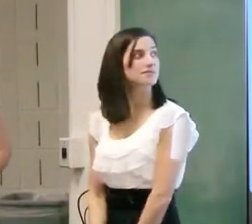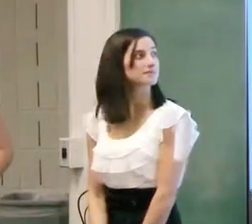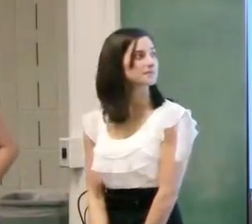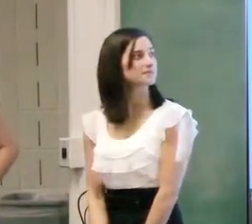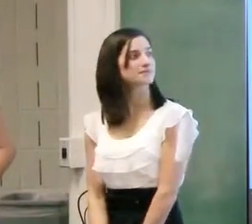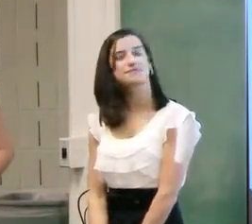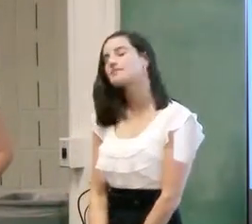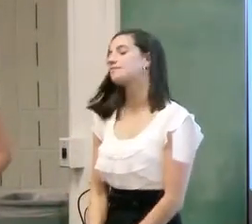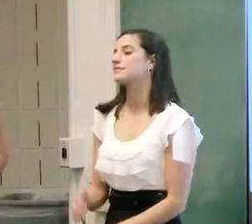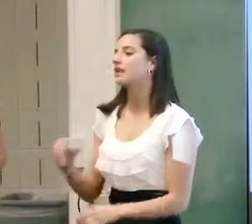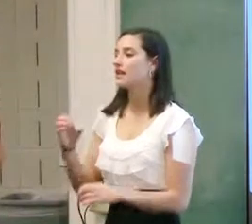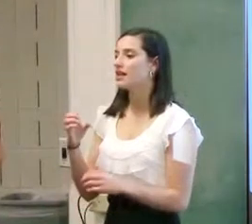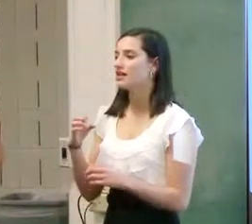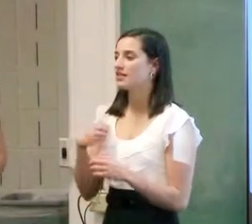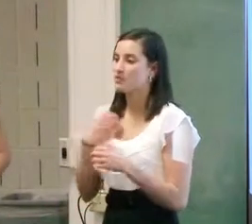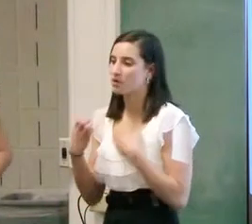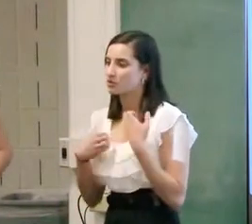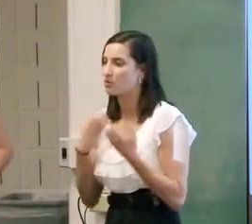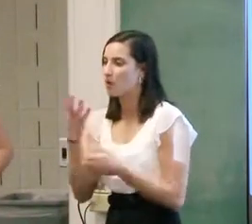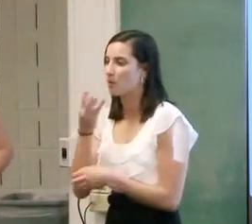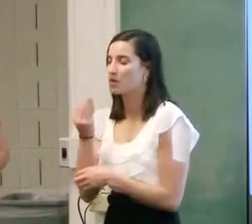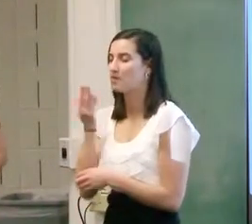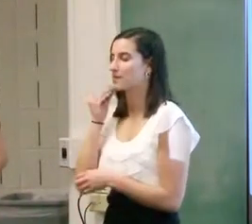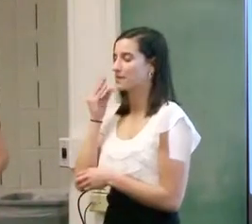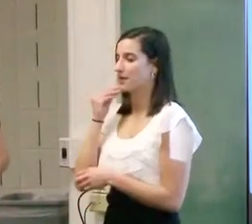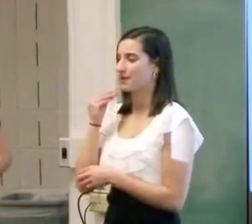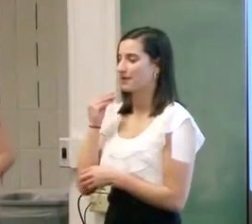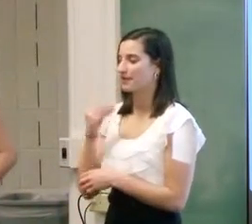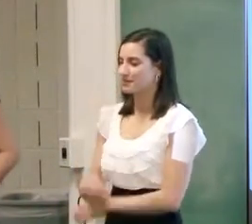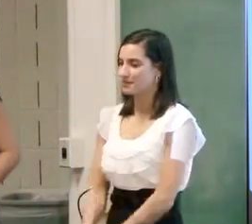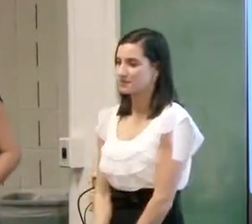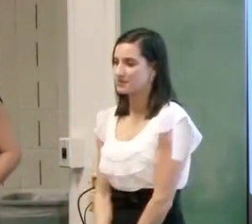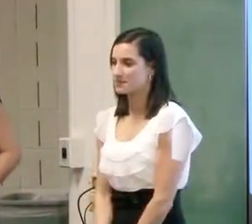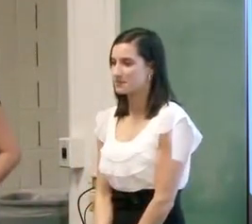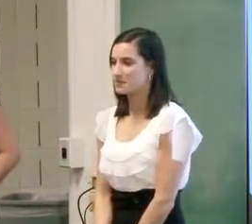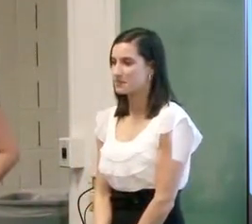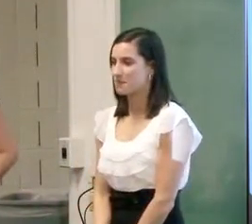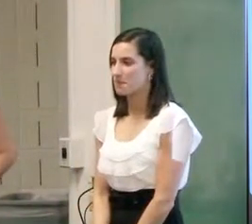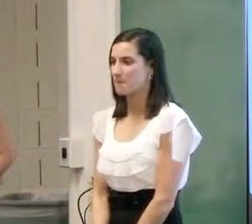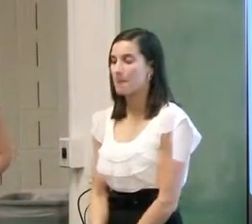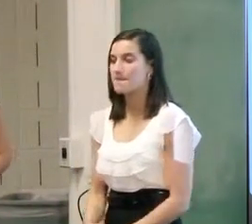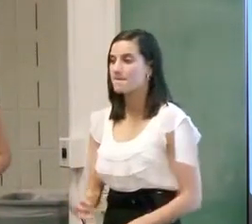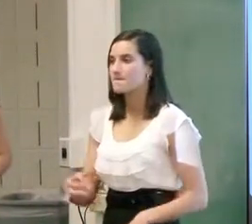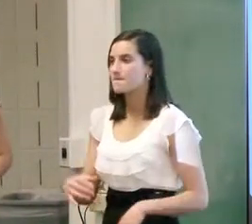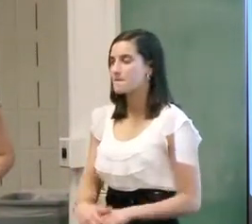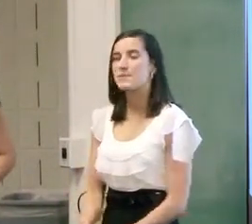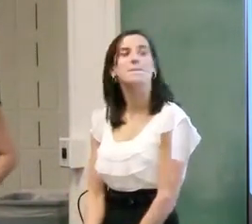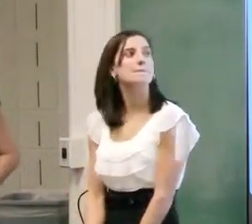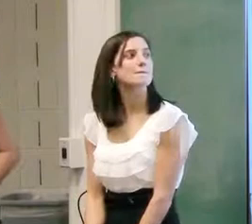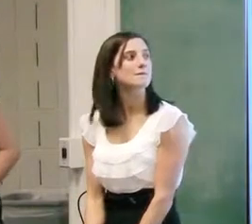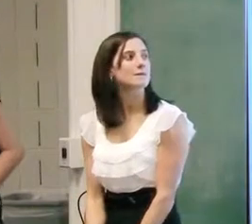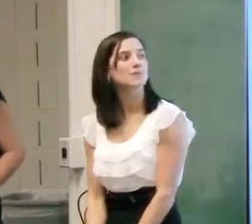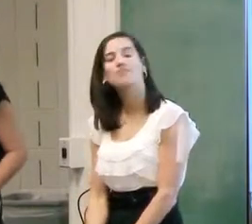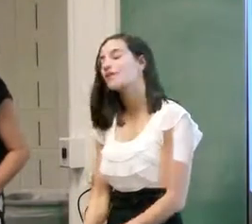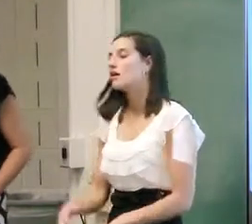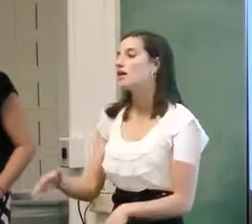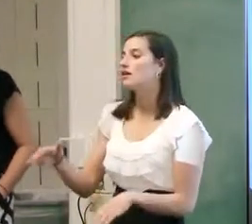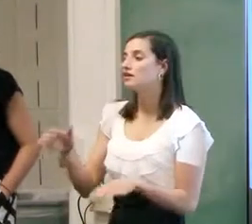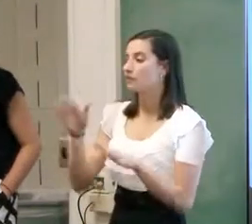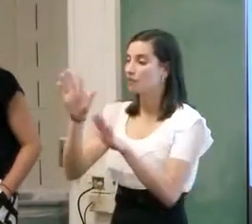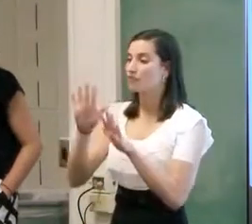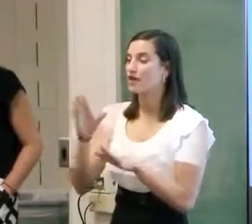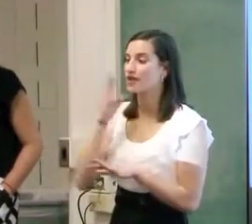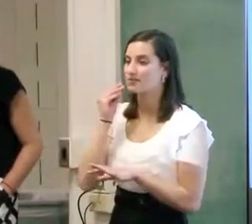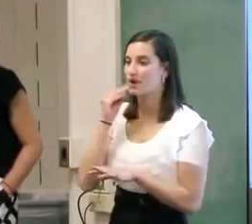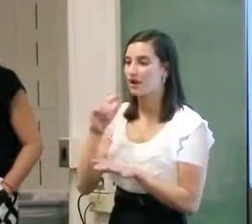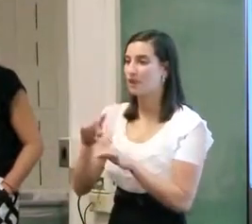It was very emotional, it was a beautiful experience, and it will stay with me forever. Not only was it a great experience,